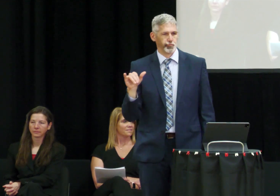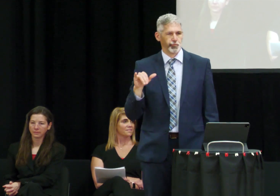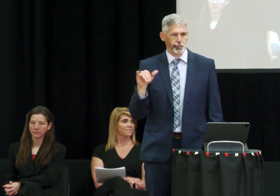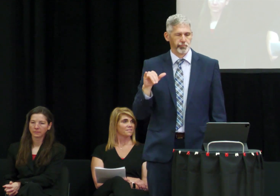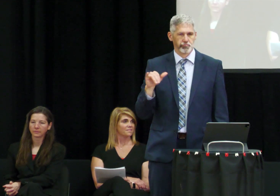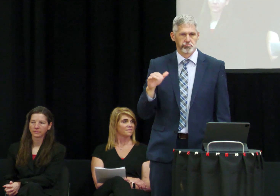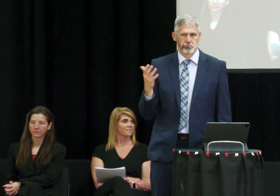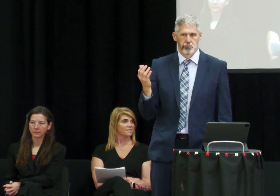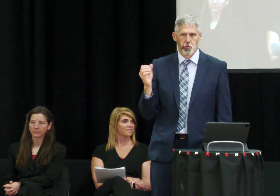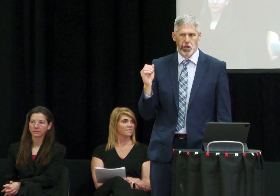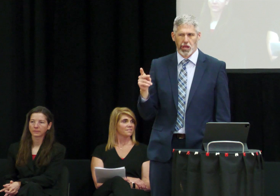has value too.